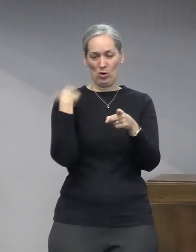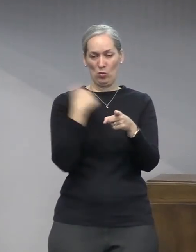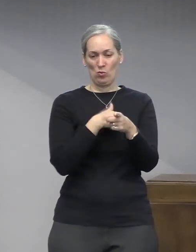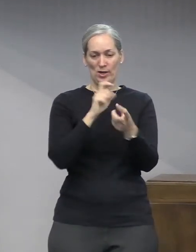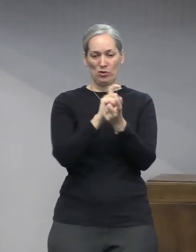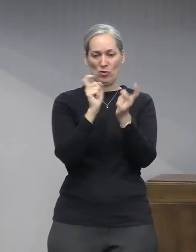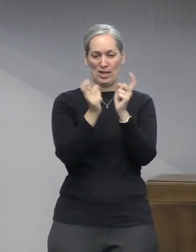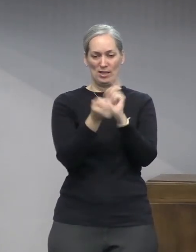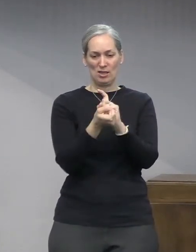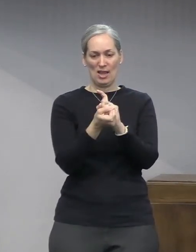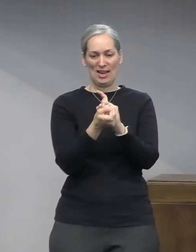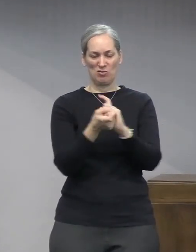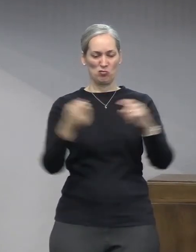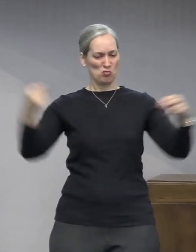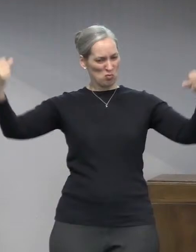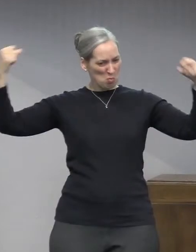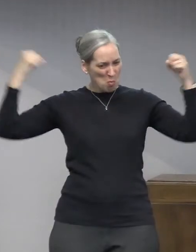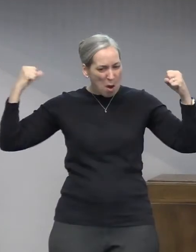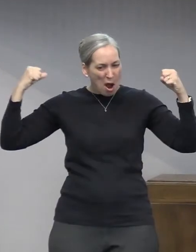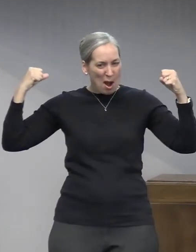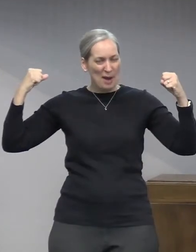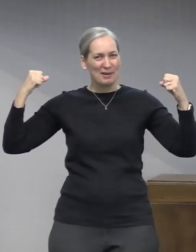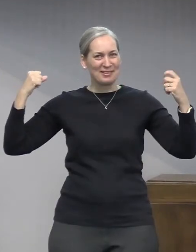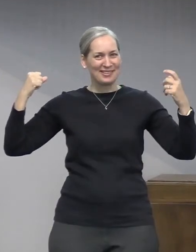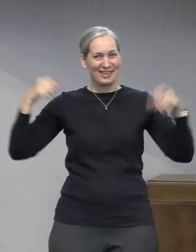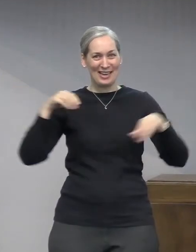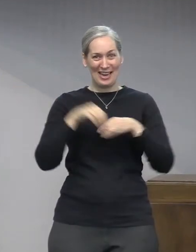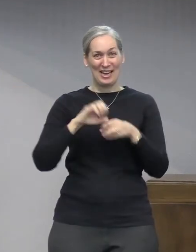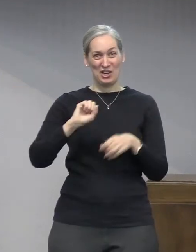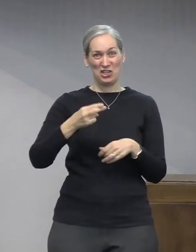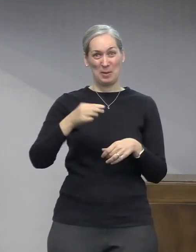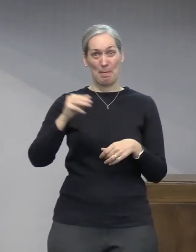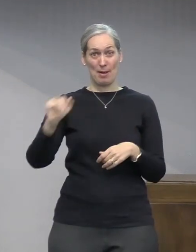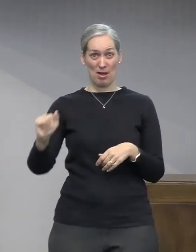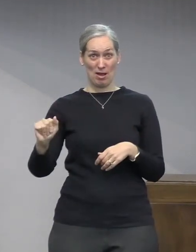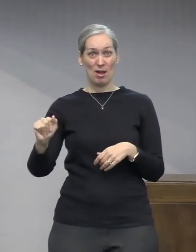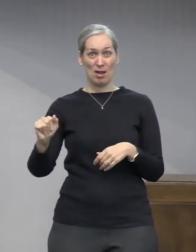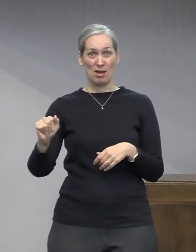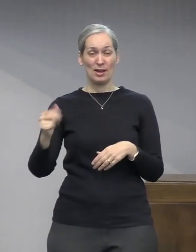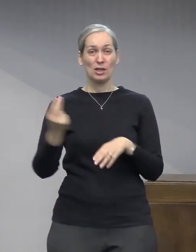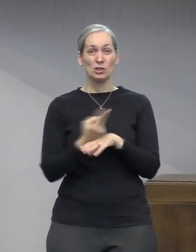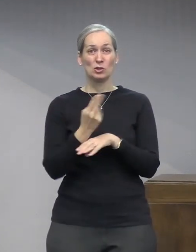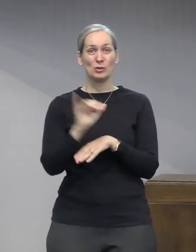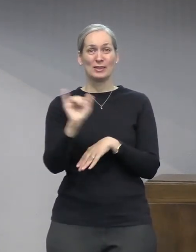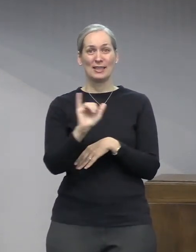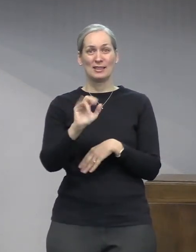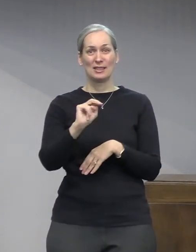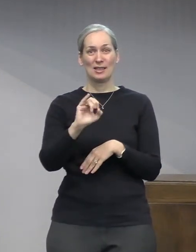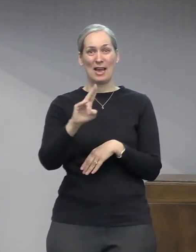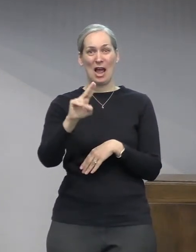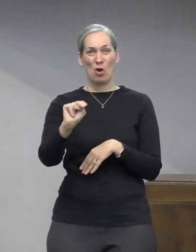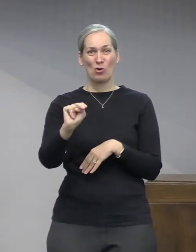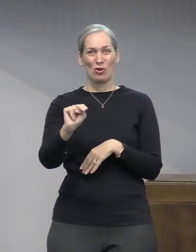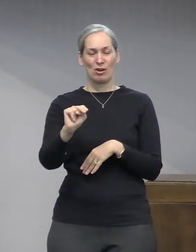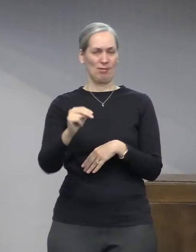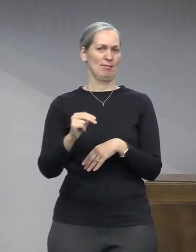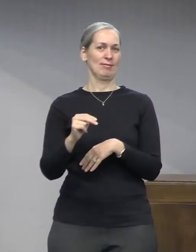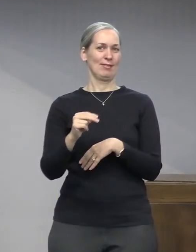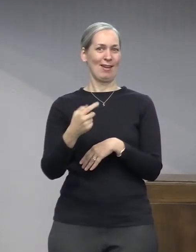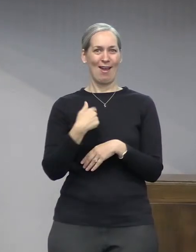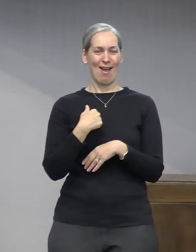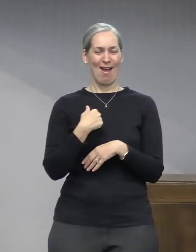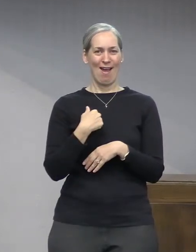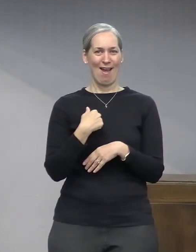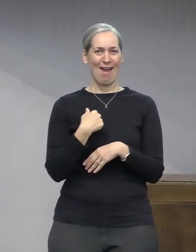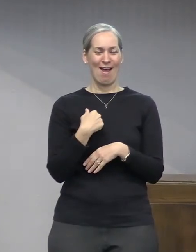translate might or strength. In the Shema, it's used as a noun. And I don't want to go